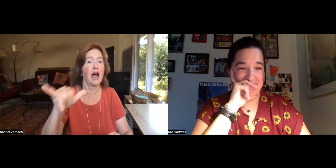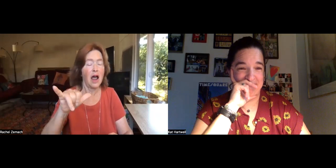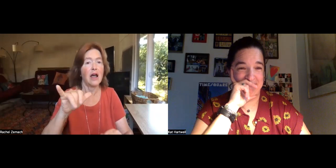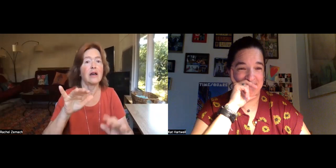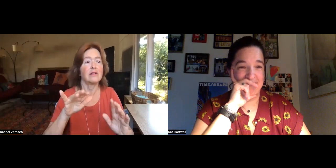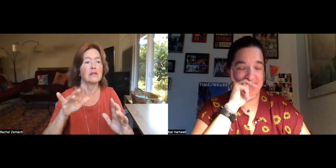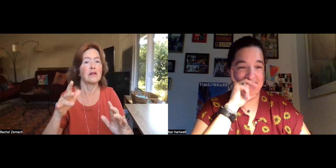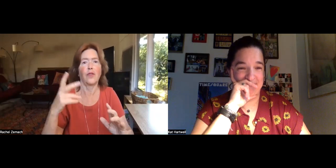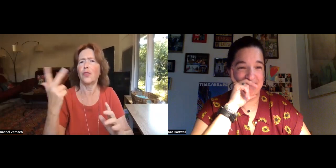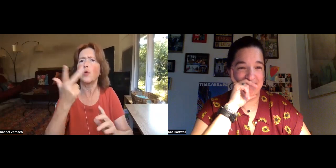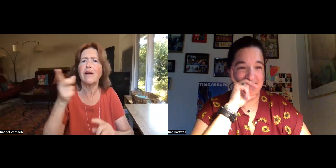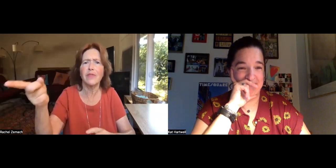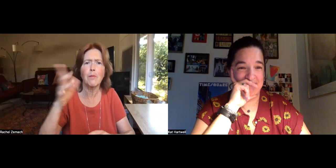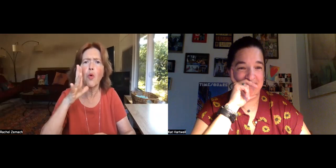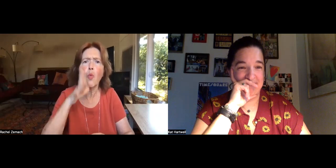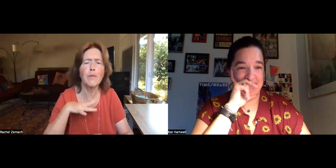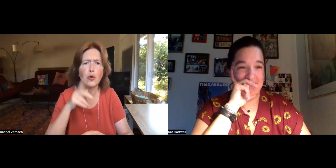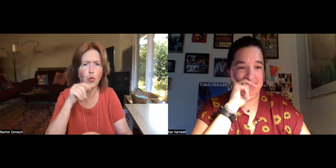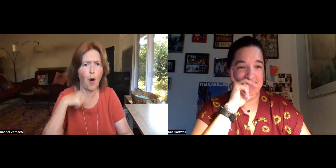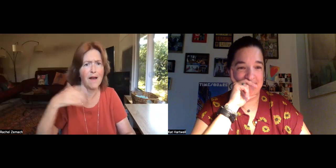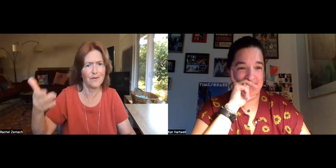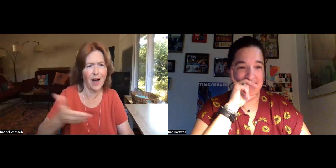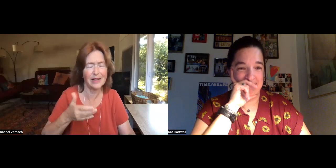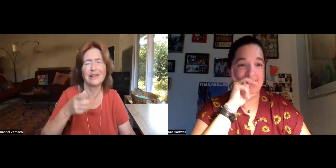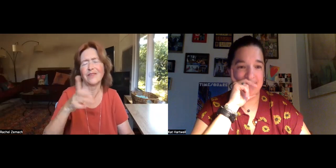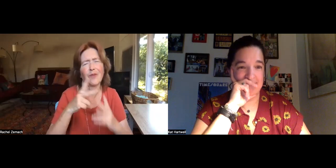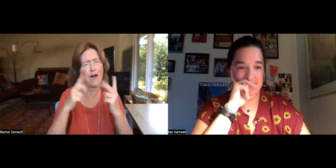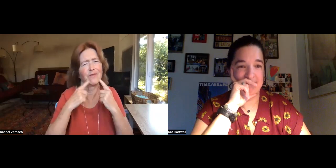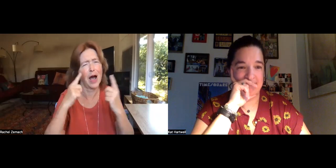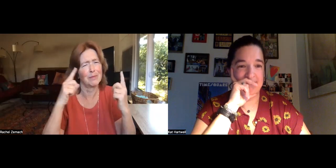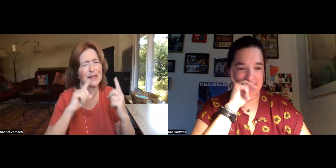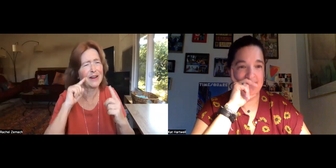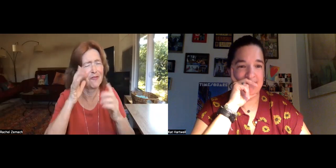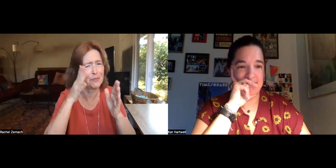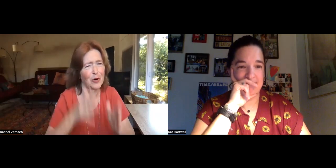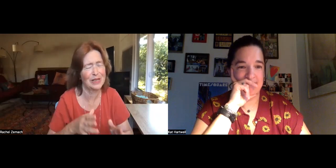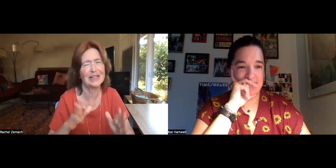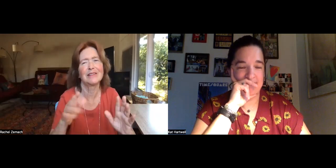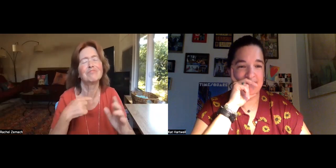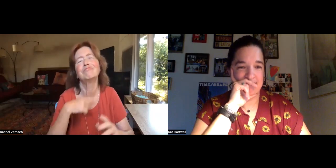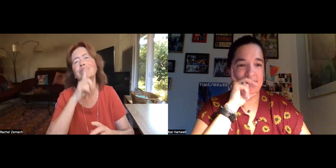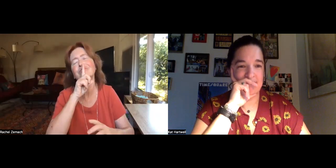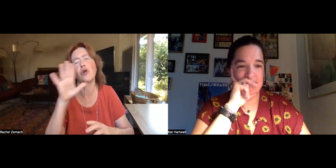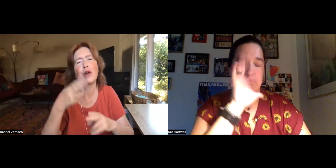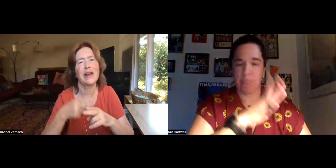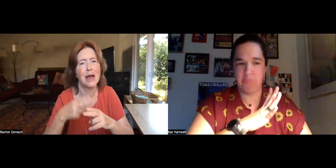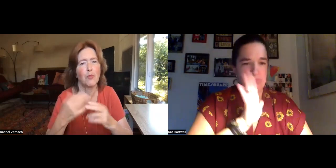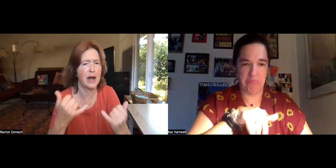Day, three of the women who I invited, part-time staff person, name right